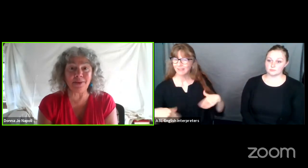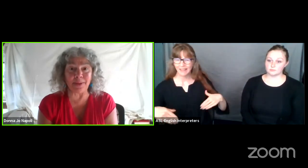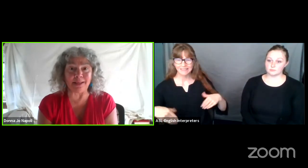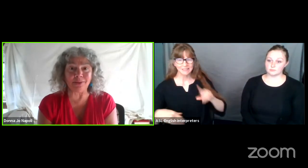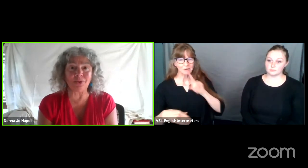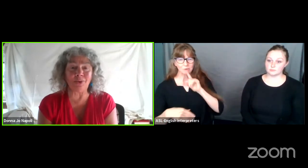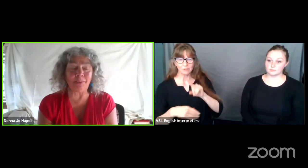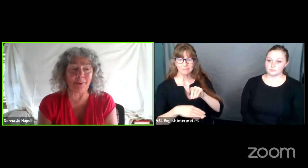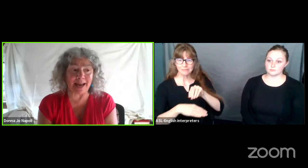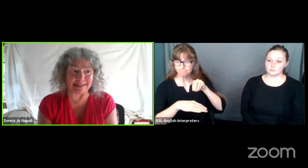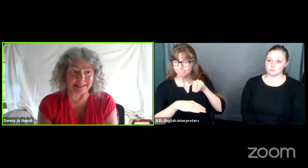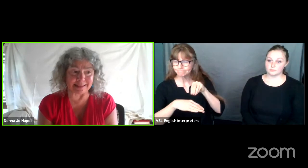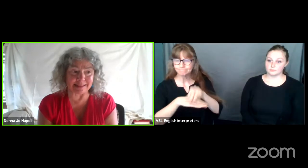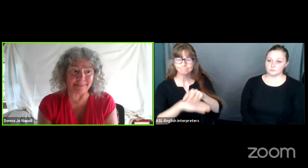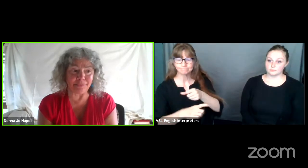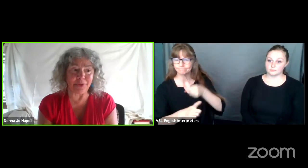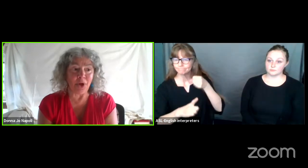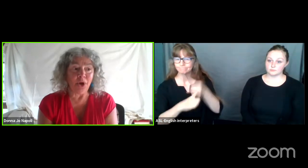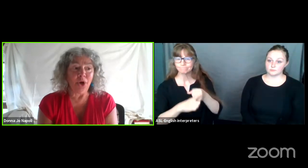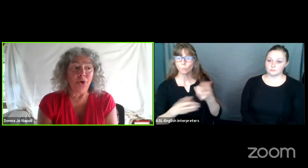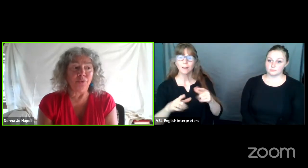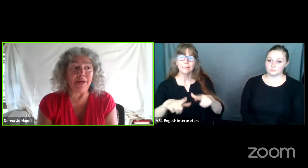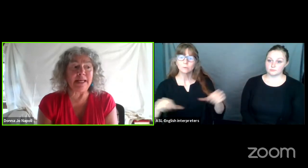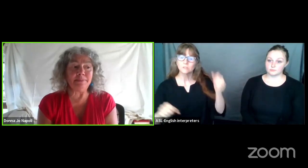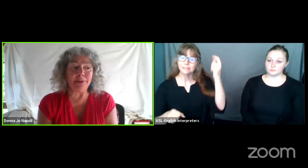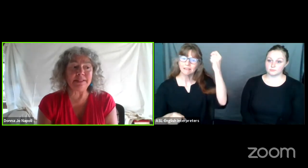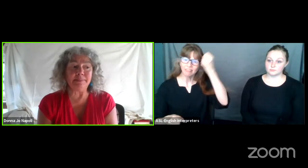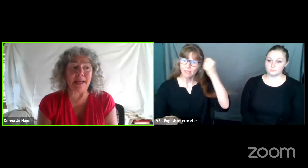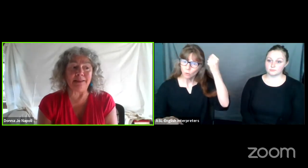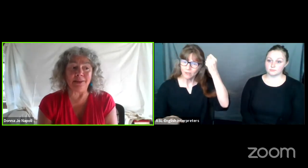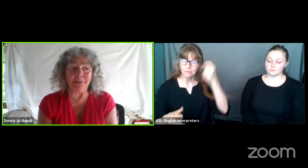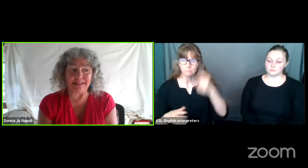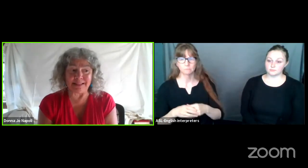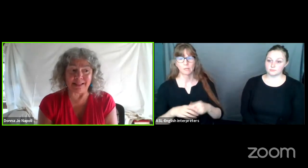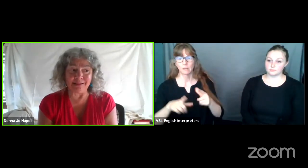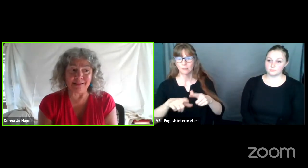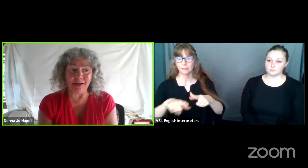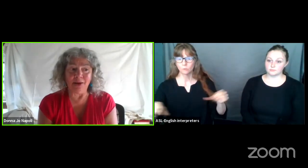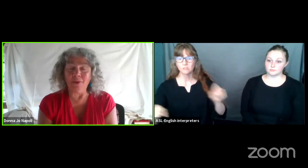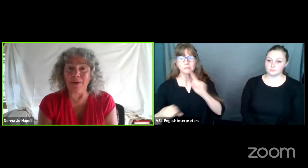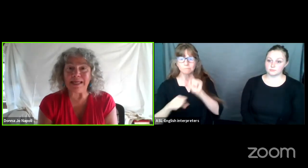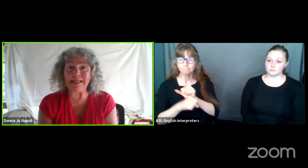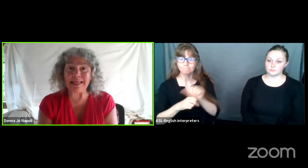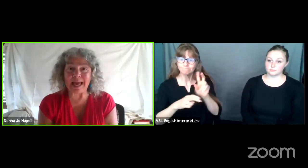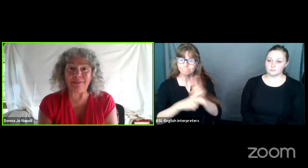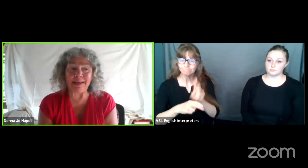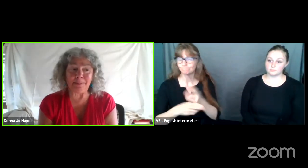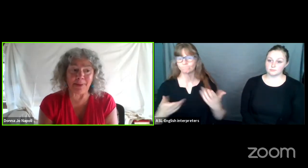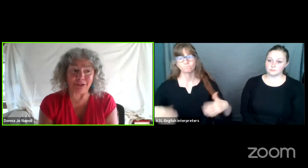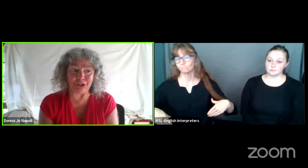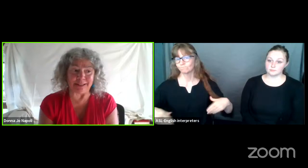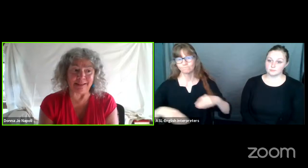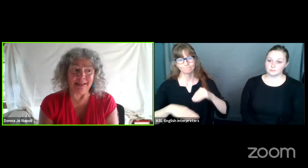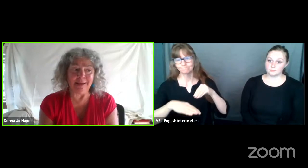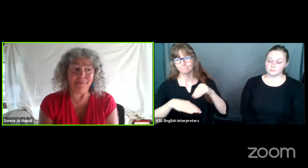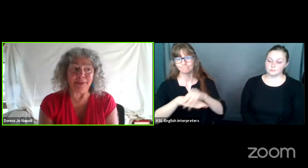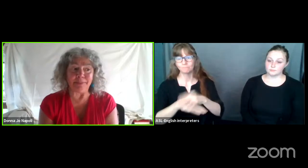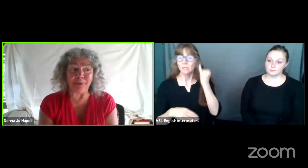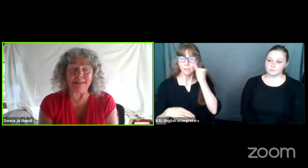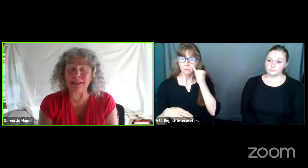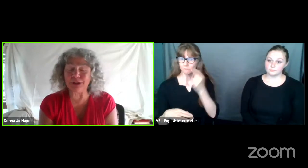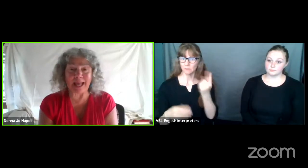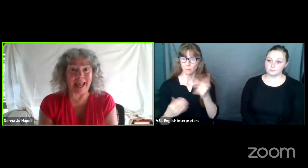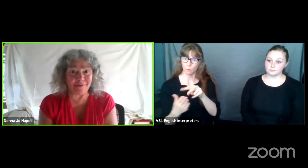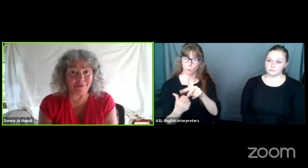linguistic theories or practice. Reading books about linguistics, we can get the impression